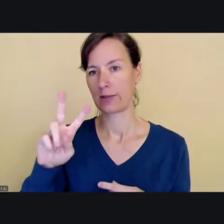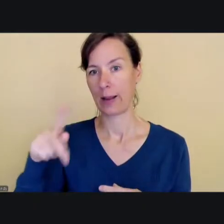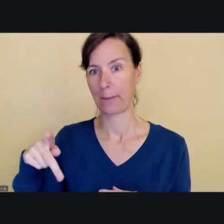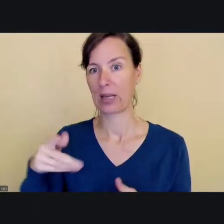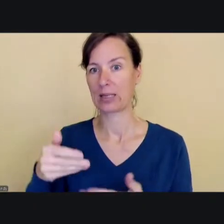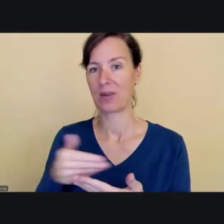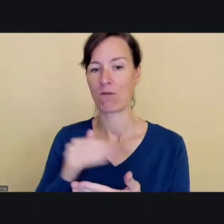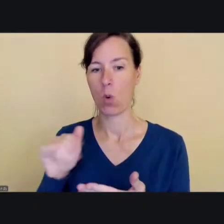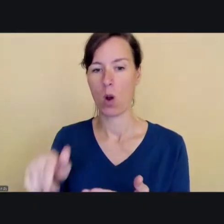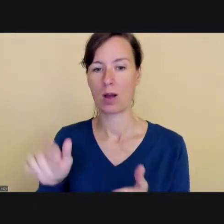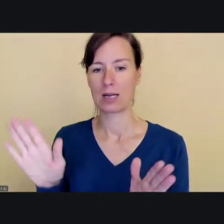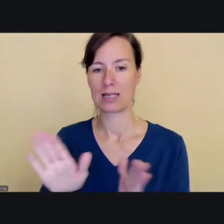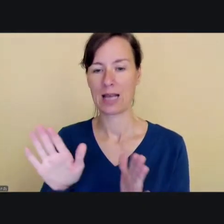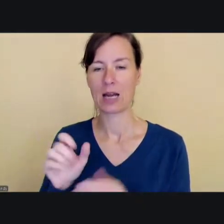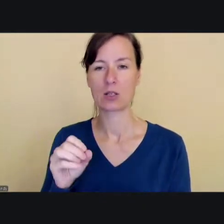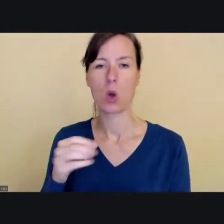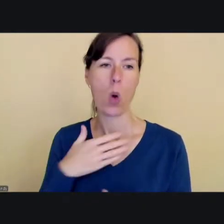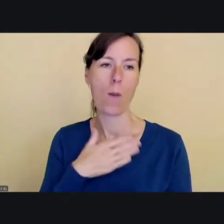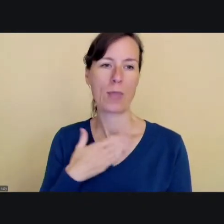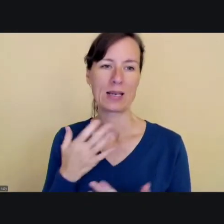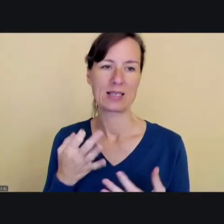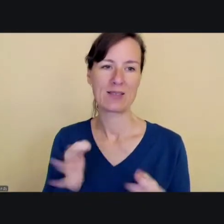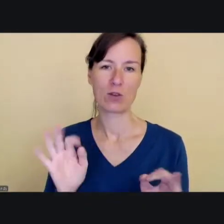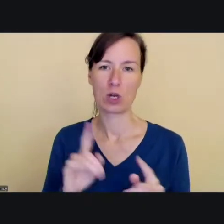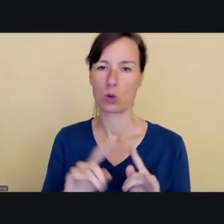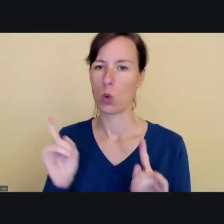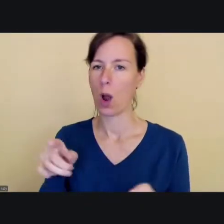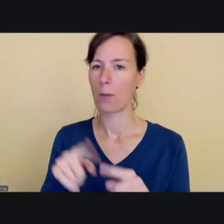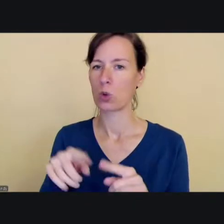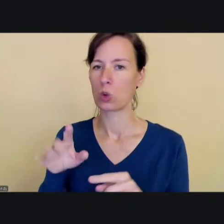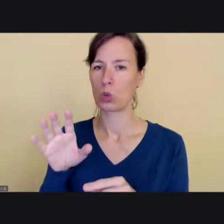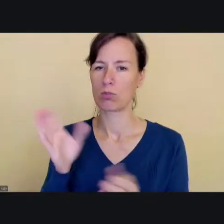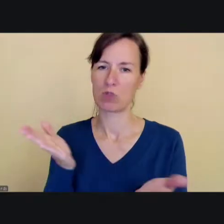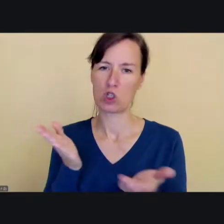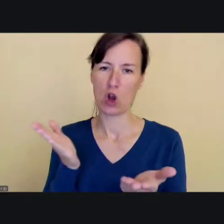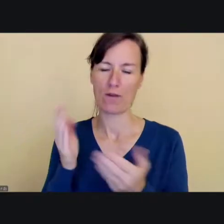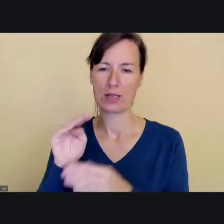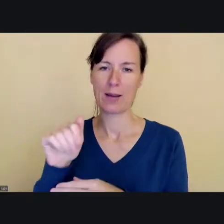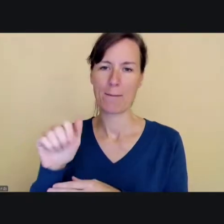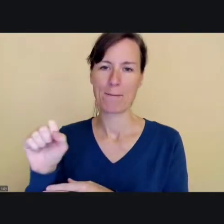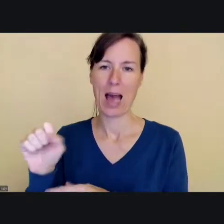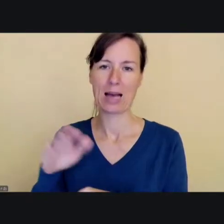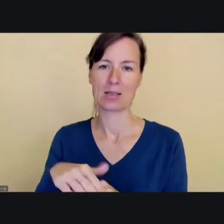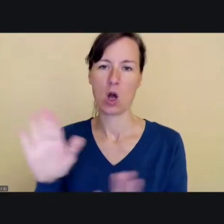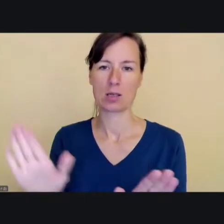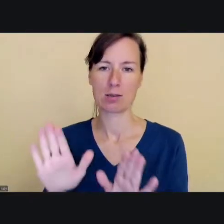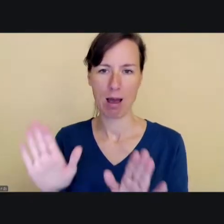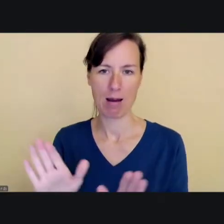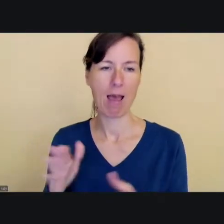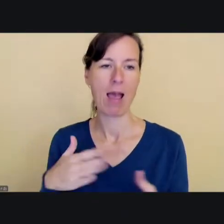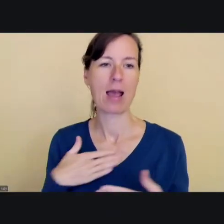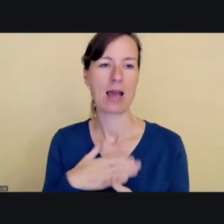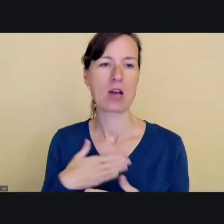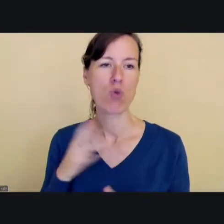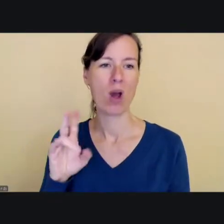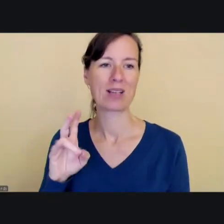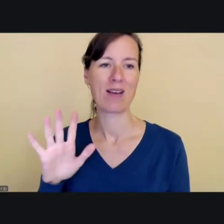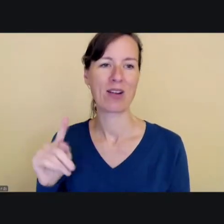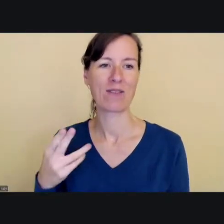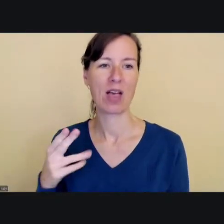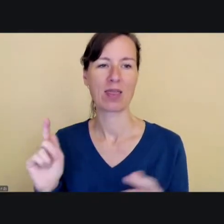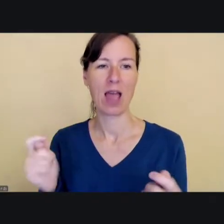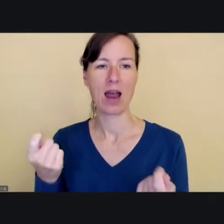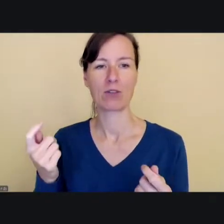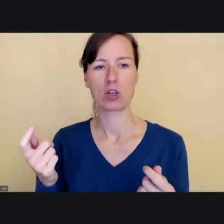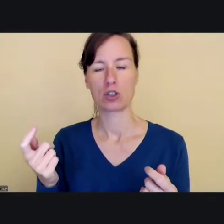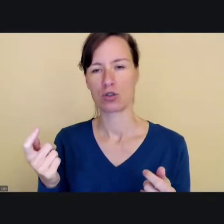to come to the Mass on Sunday and enjoy the 75th anniversary celebration for the